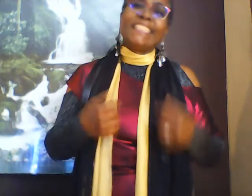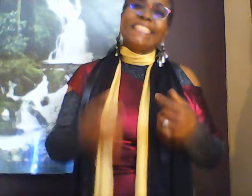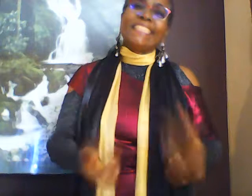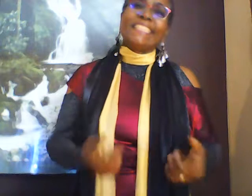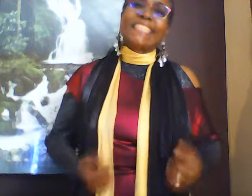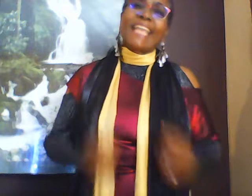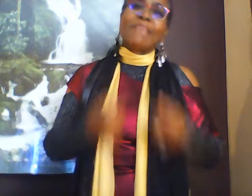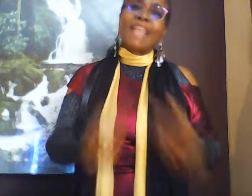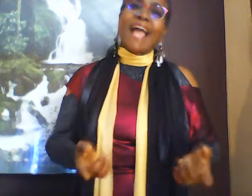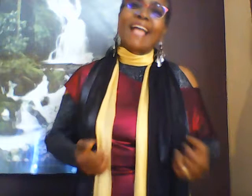Necrosis. Ischemia.